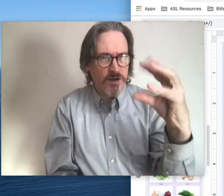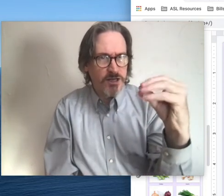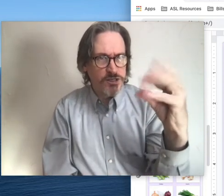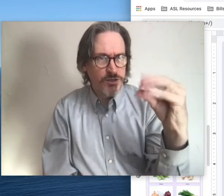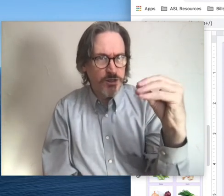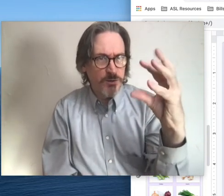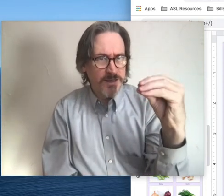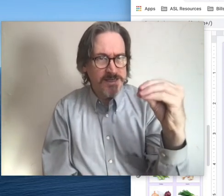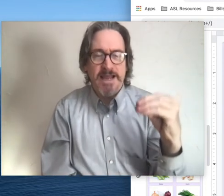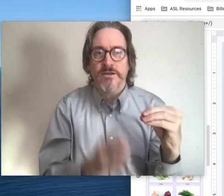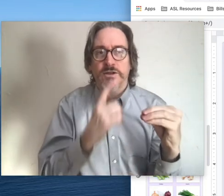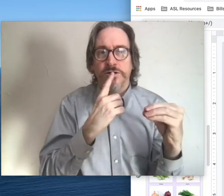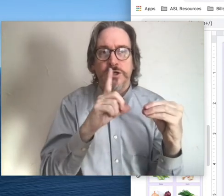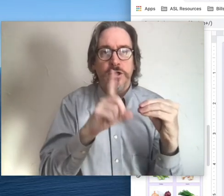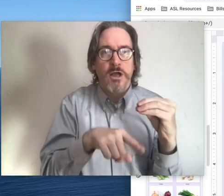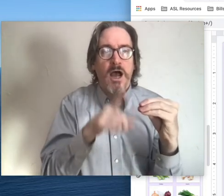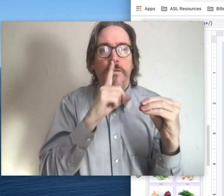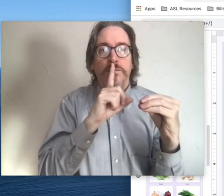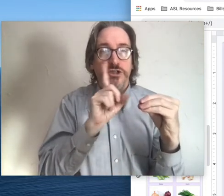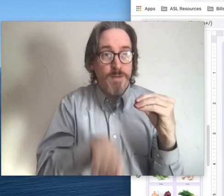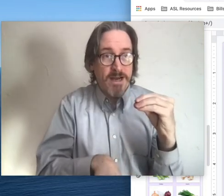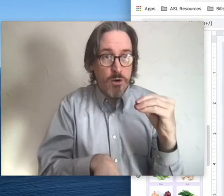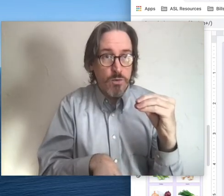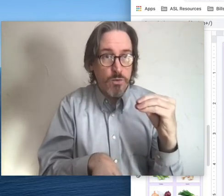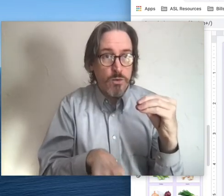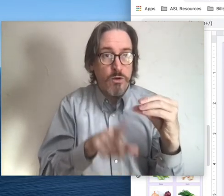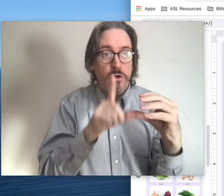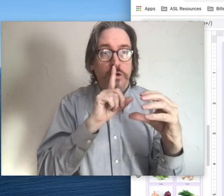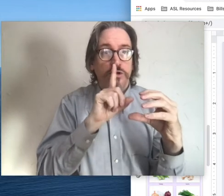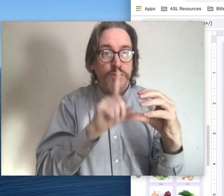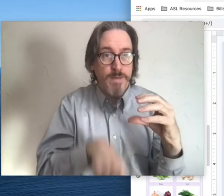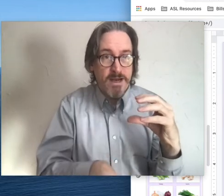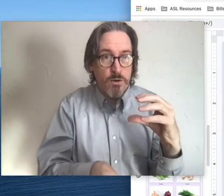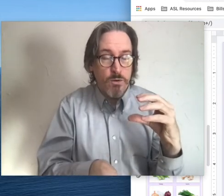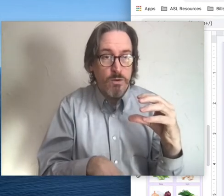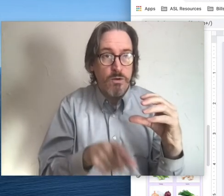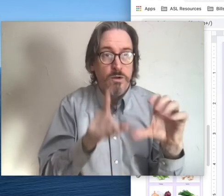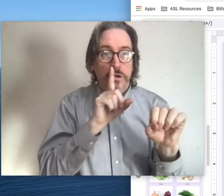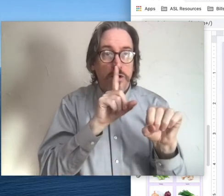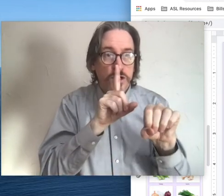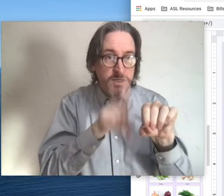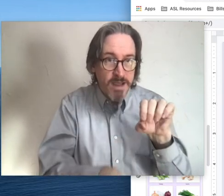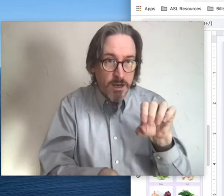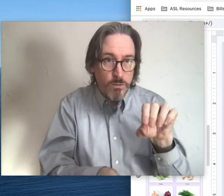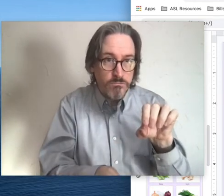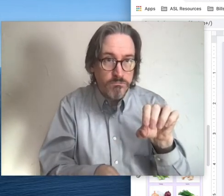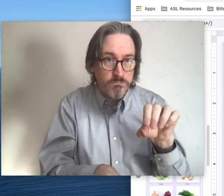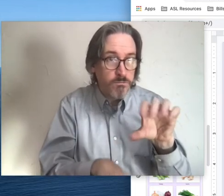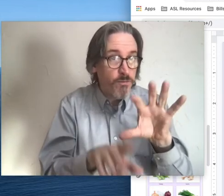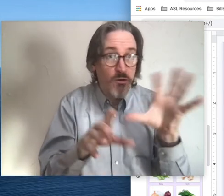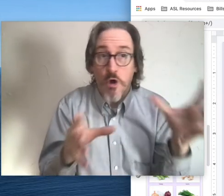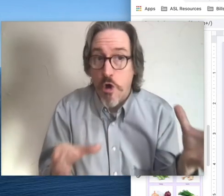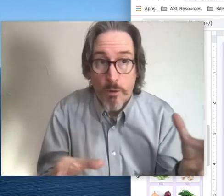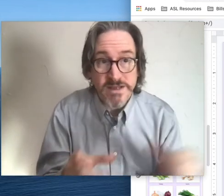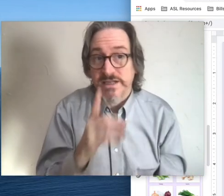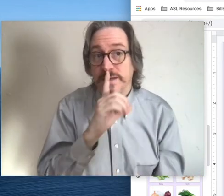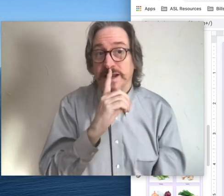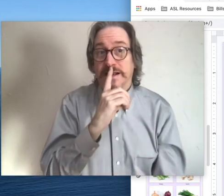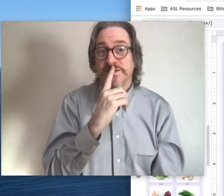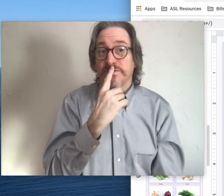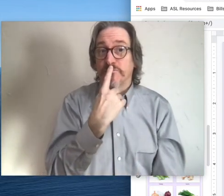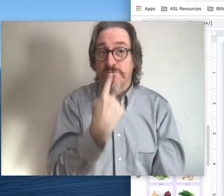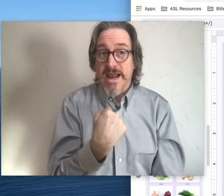different variations you can do with this hand. There's tomato, tomato, tomato. They're all